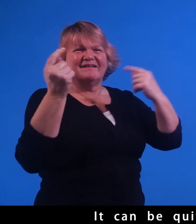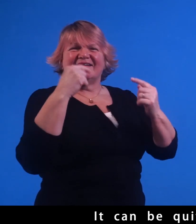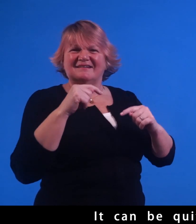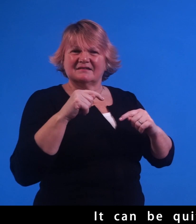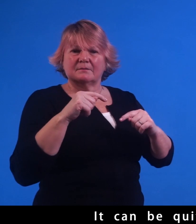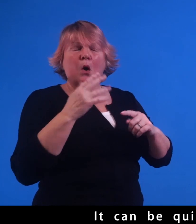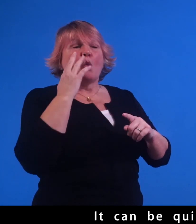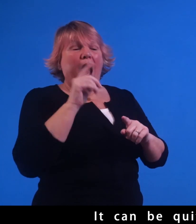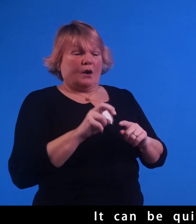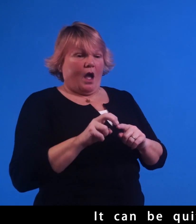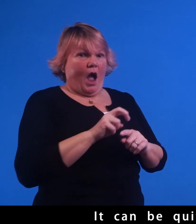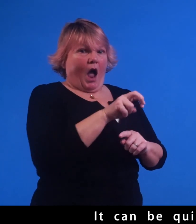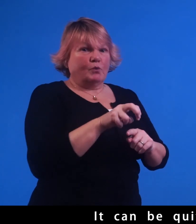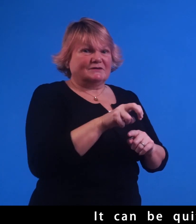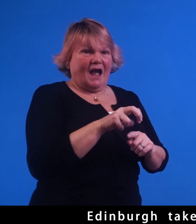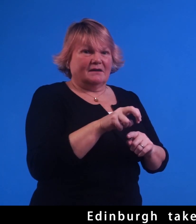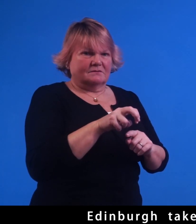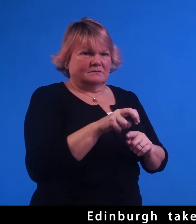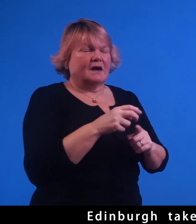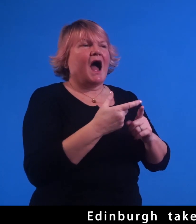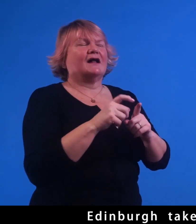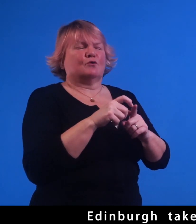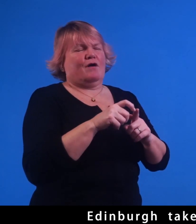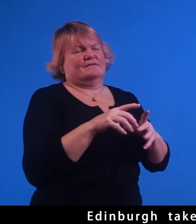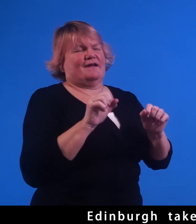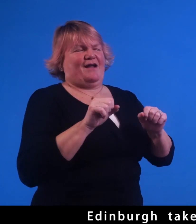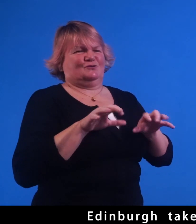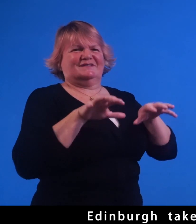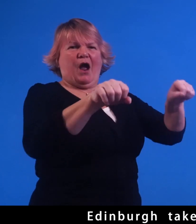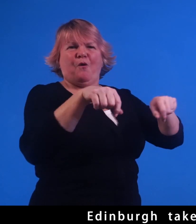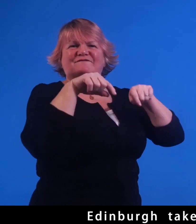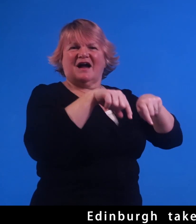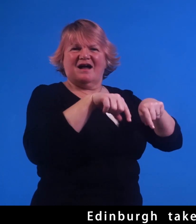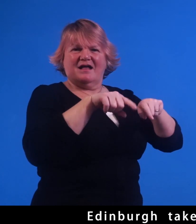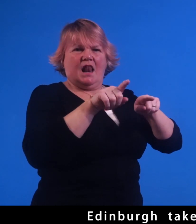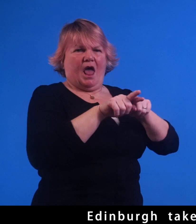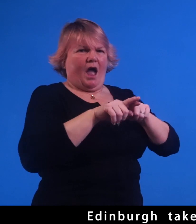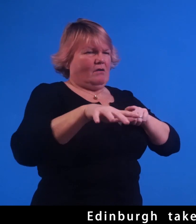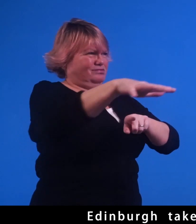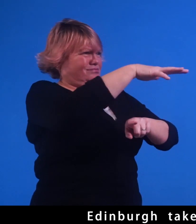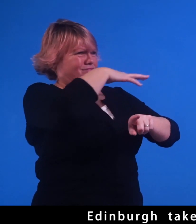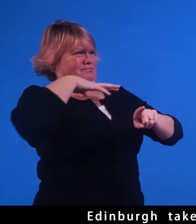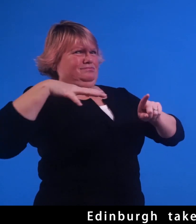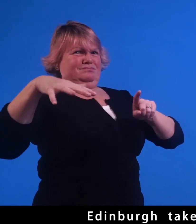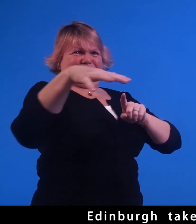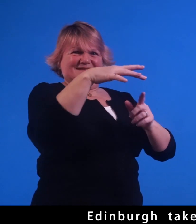outside, Edinburgh takes the spotlight as the all-encompassing views show off the city's